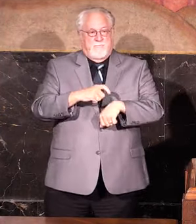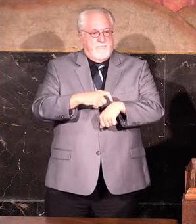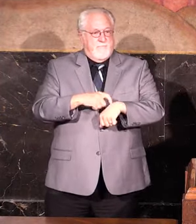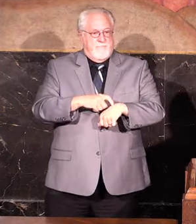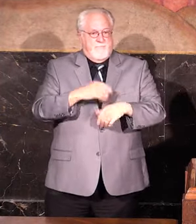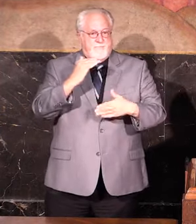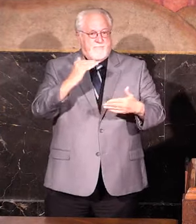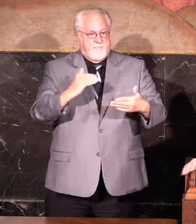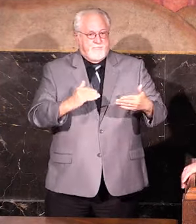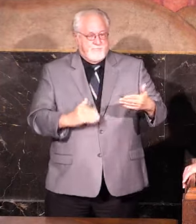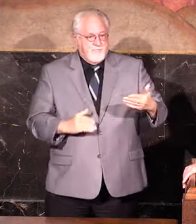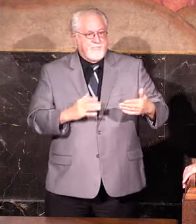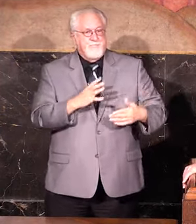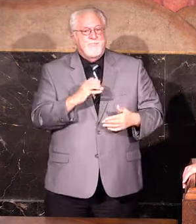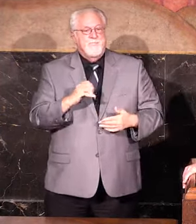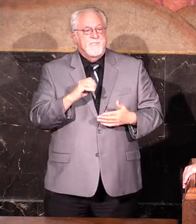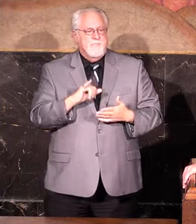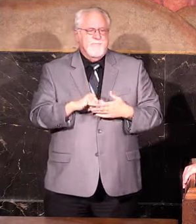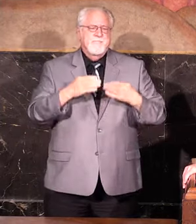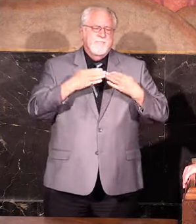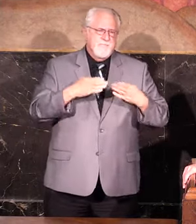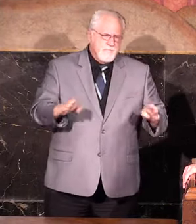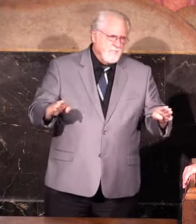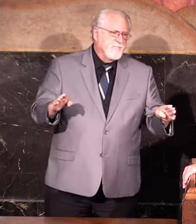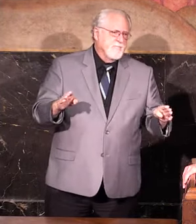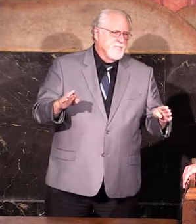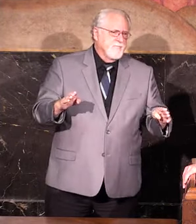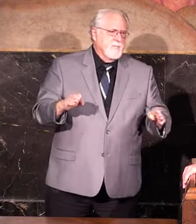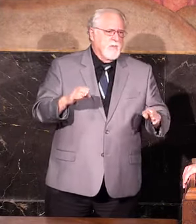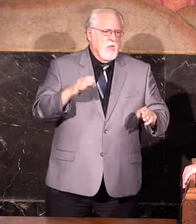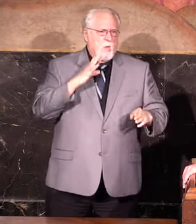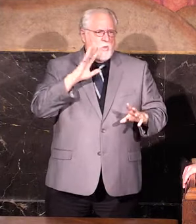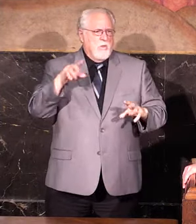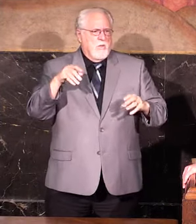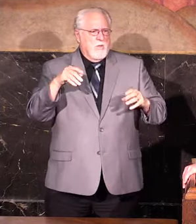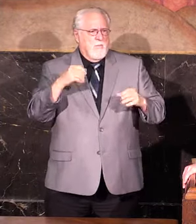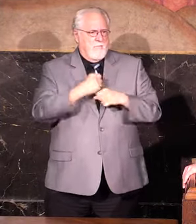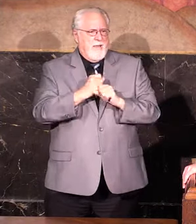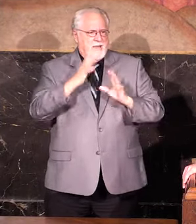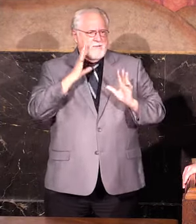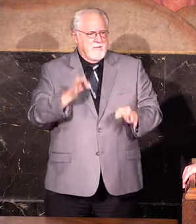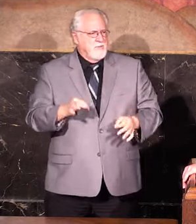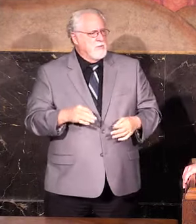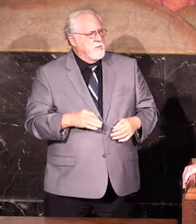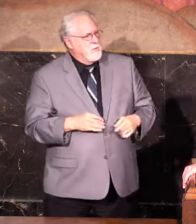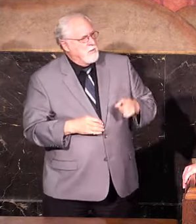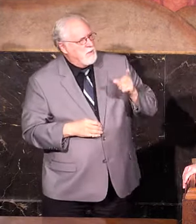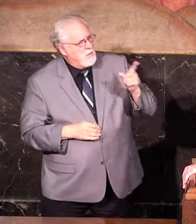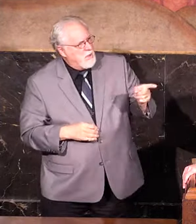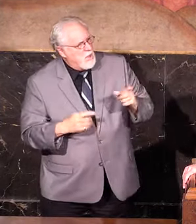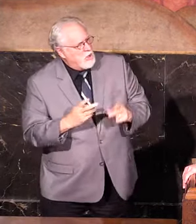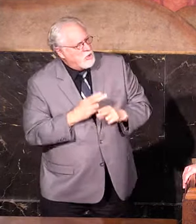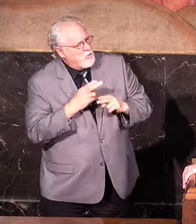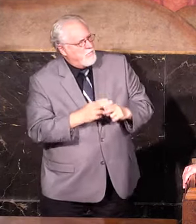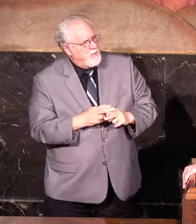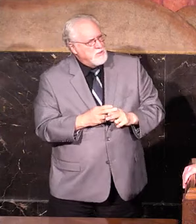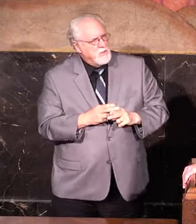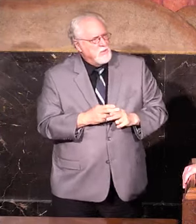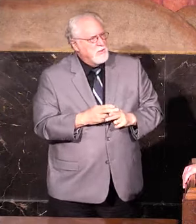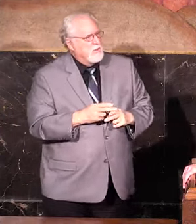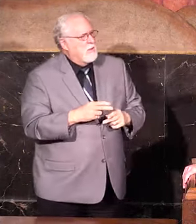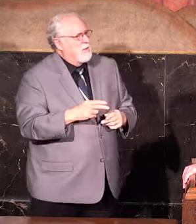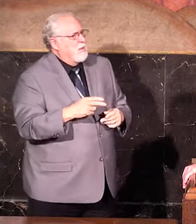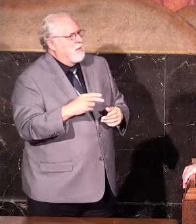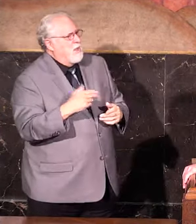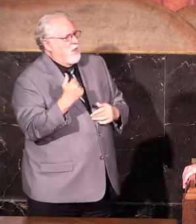that's generally speaking the information we're going to be looking at to make the decision. Yes, sir? You mentioned, and if you already answered this, I apologize, you mentioned